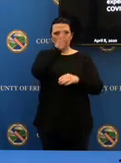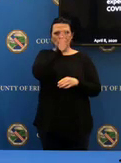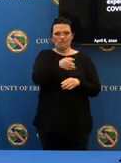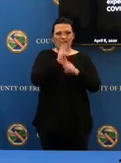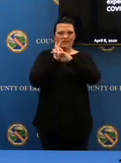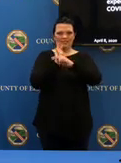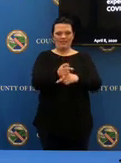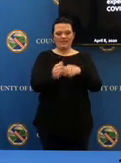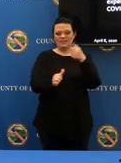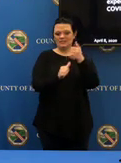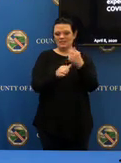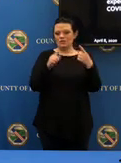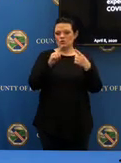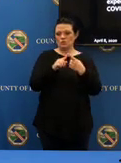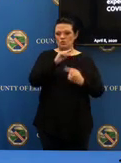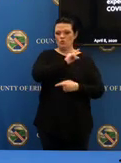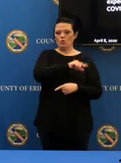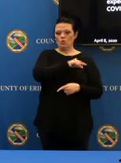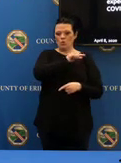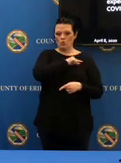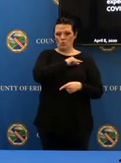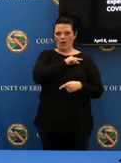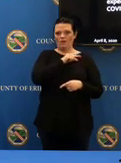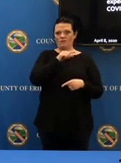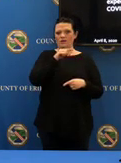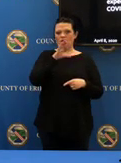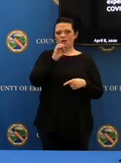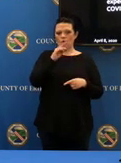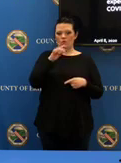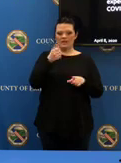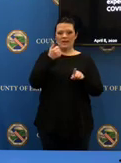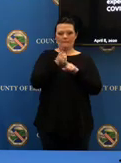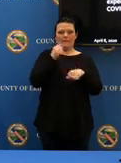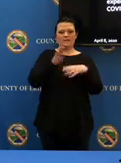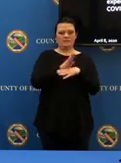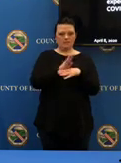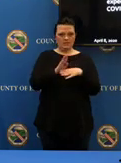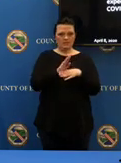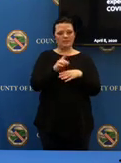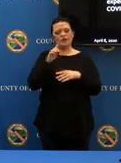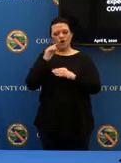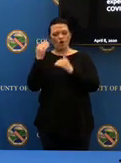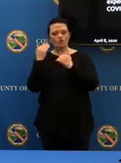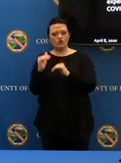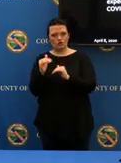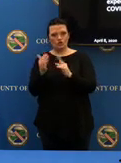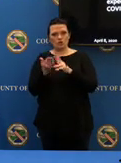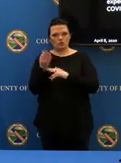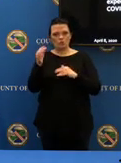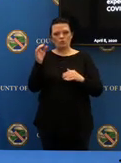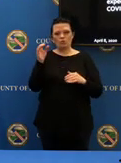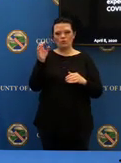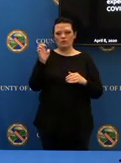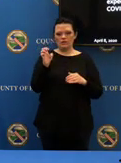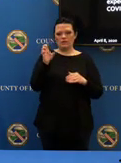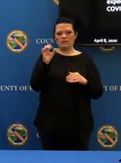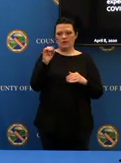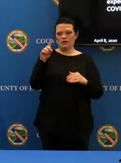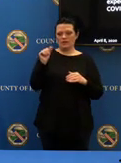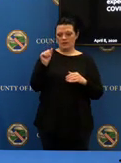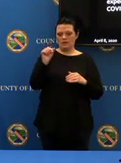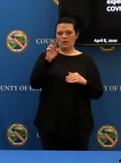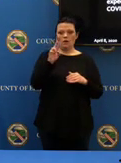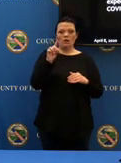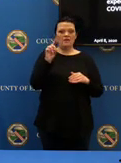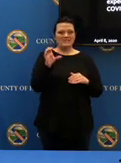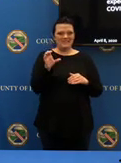assistance to qualified COVID impact businesses wherever possible. There are restrictions on what we can do through the ECIDA. The